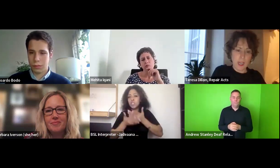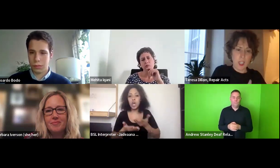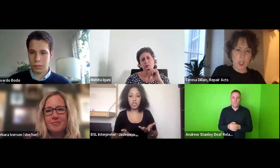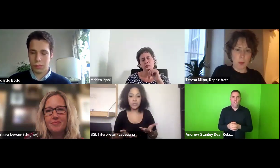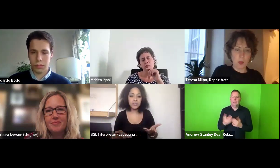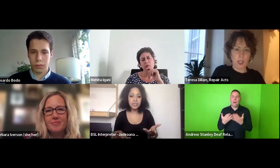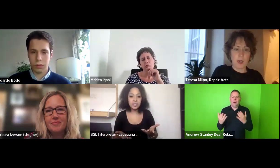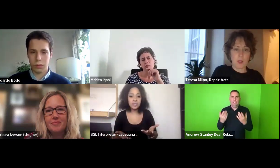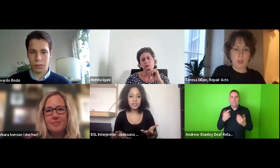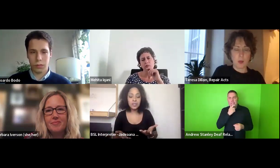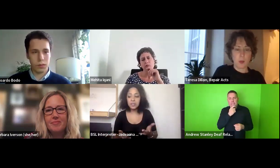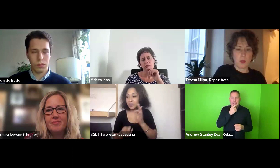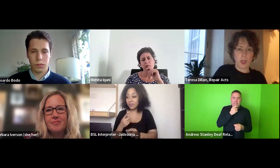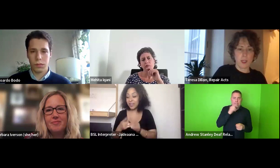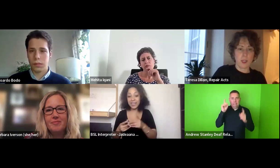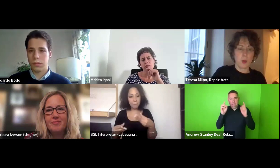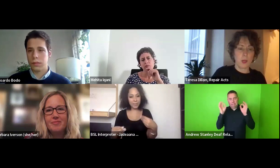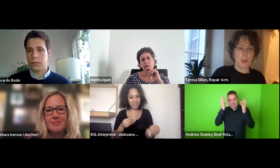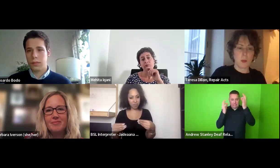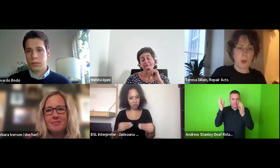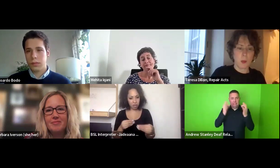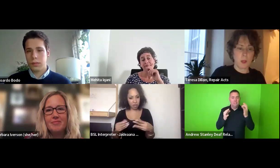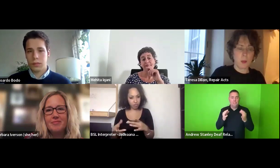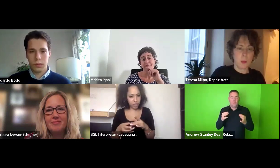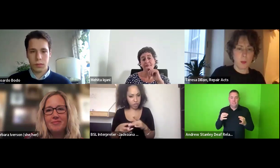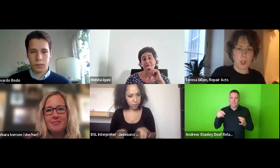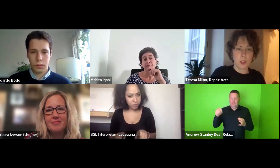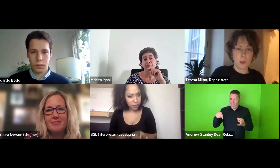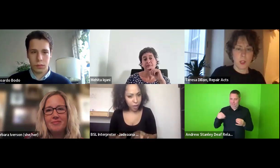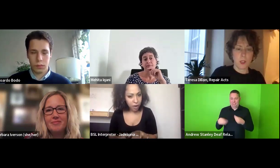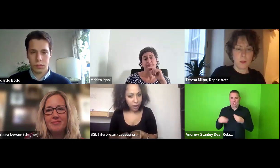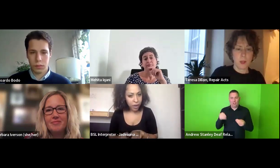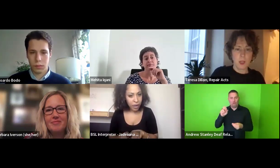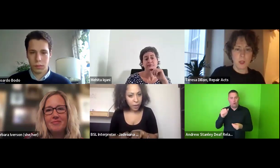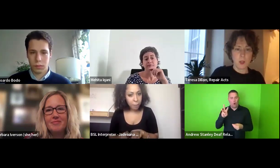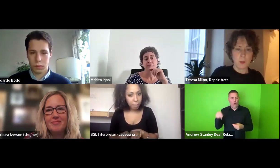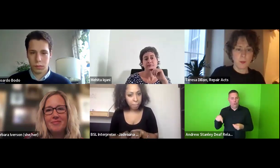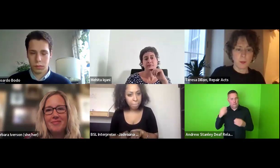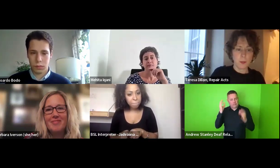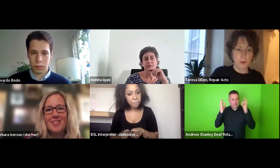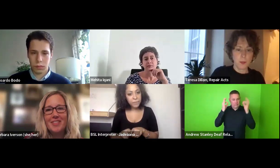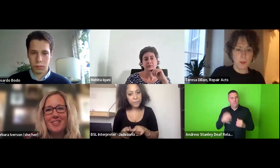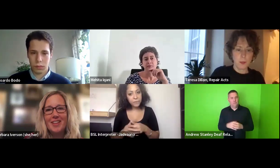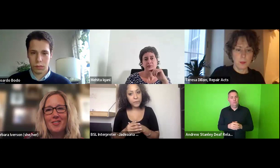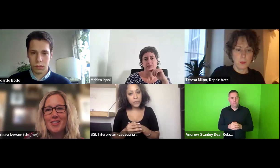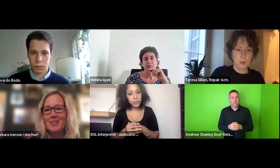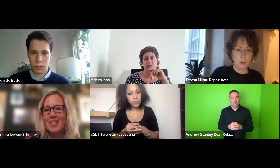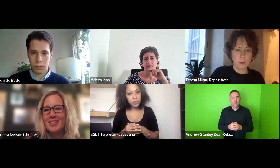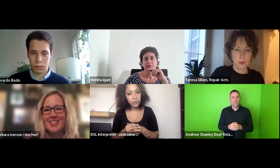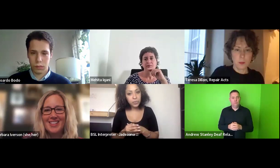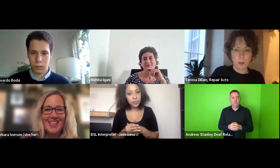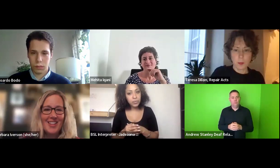material relationships, which again was flagged in the opening as well, but with the other speakers. So yeah,